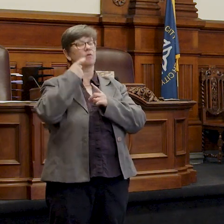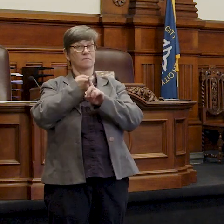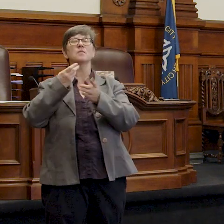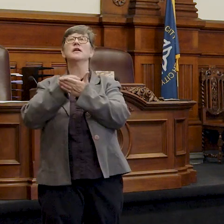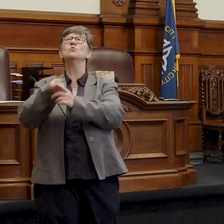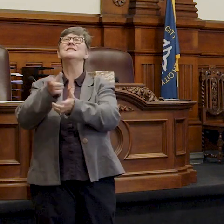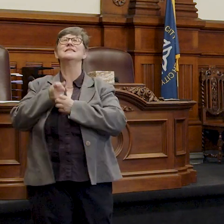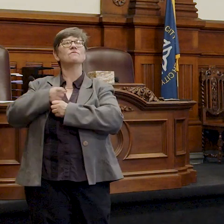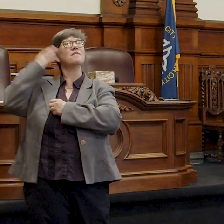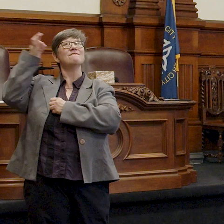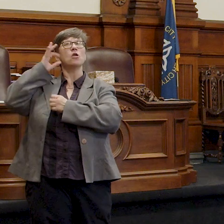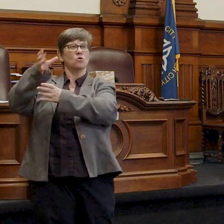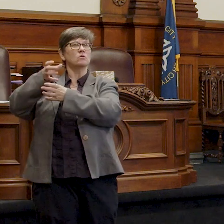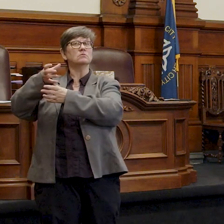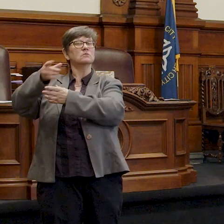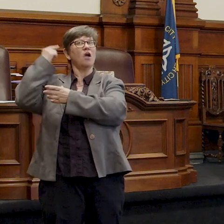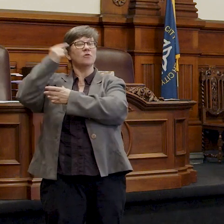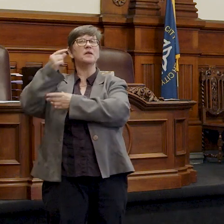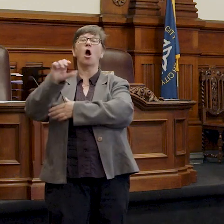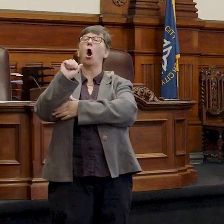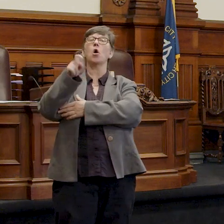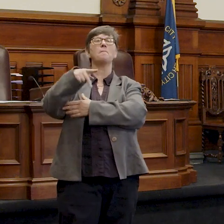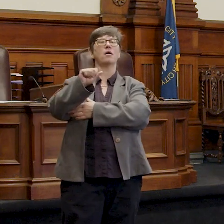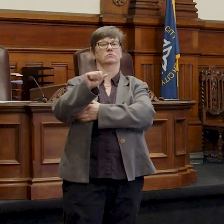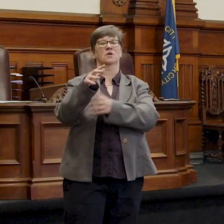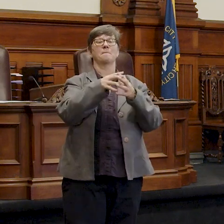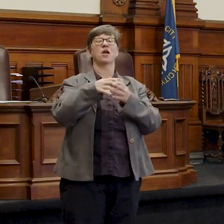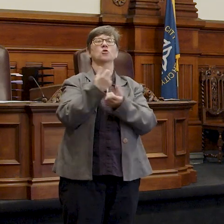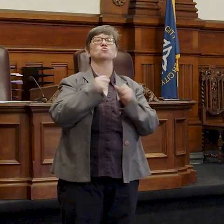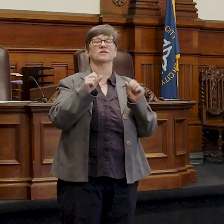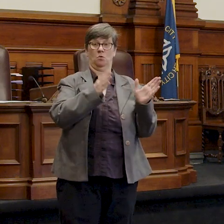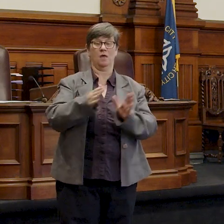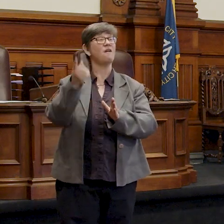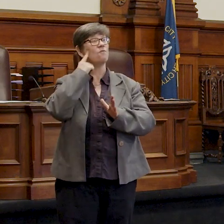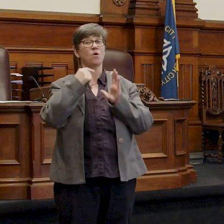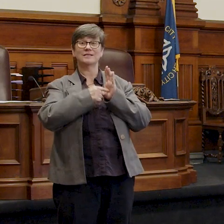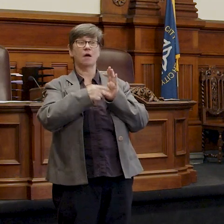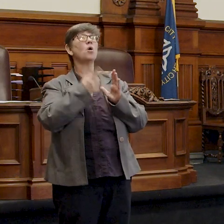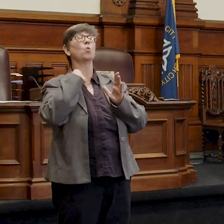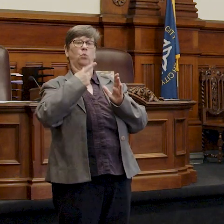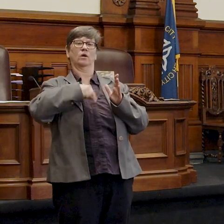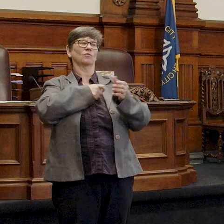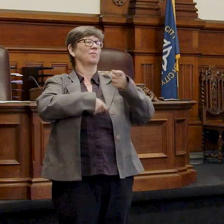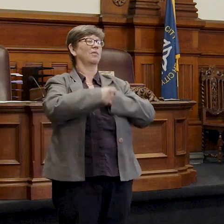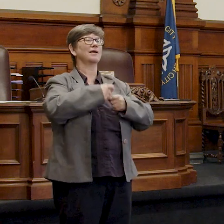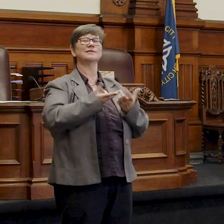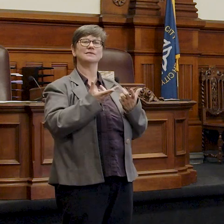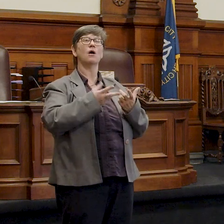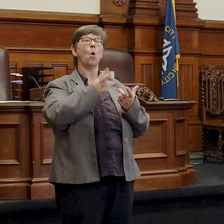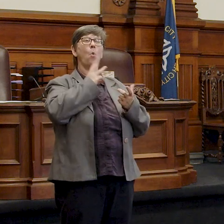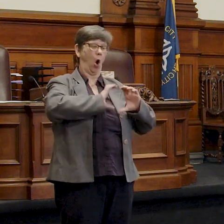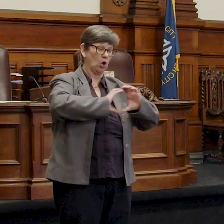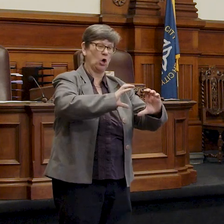government. Examples of ARPA-funded initiatives include lead service line replacements, both inside the home and from